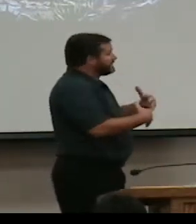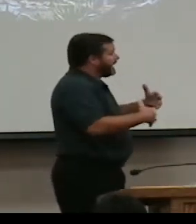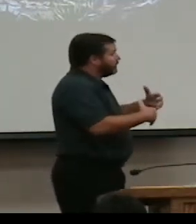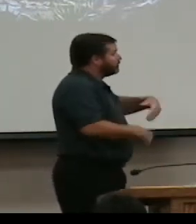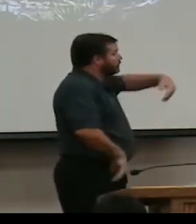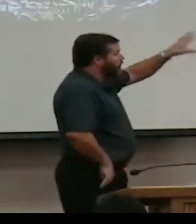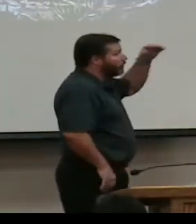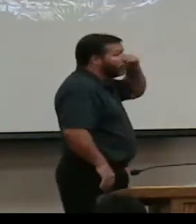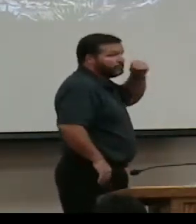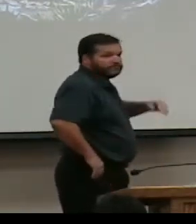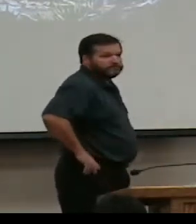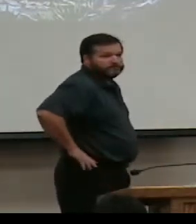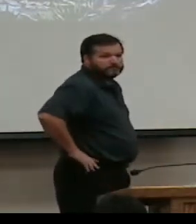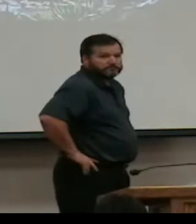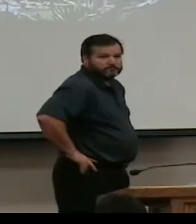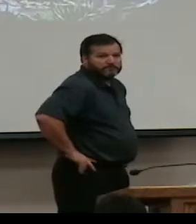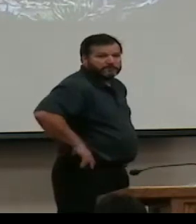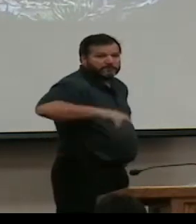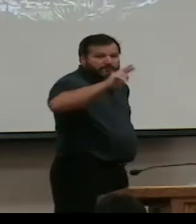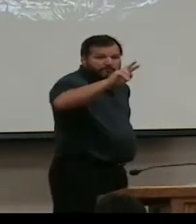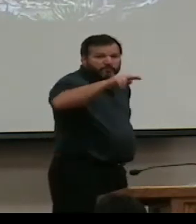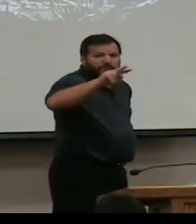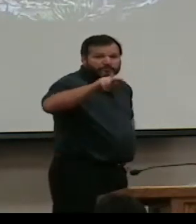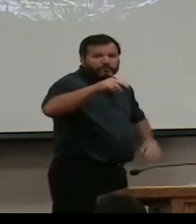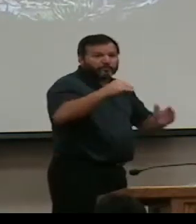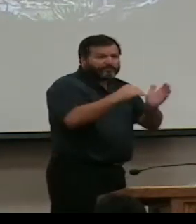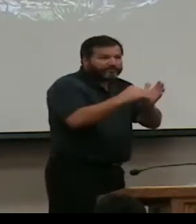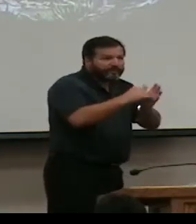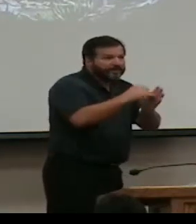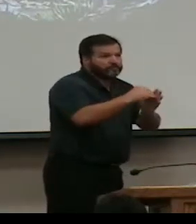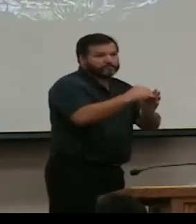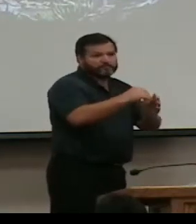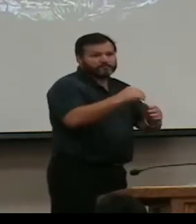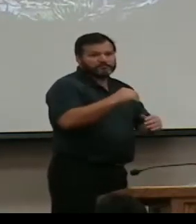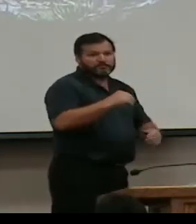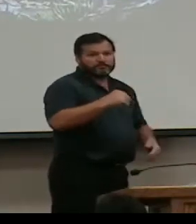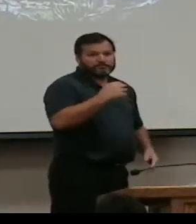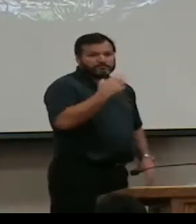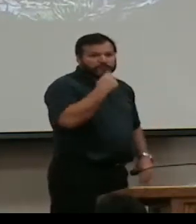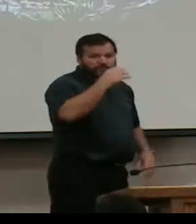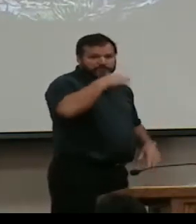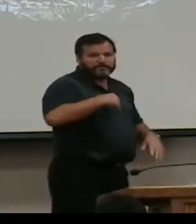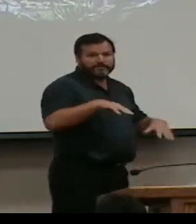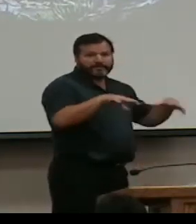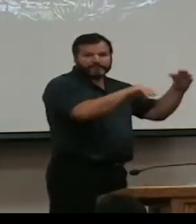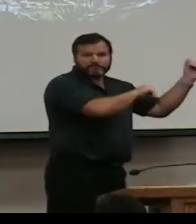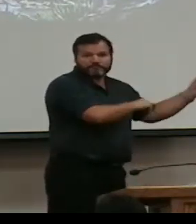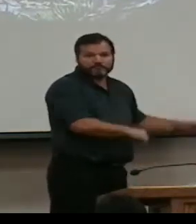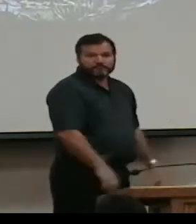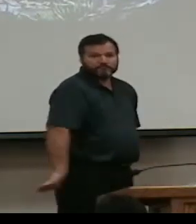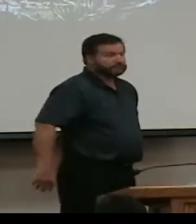All those who are afraid, go home. 22,000 Jewish men left.